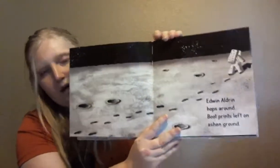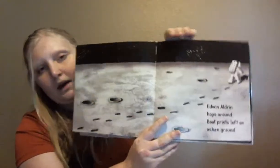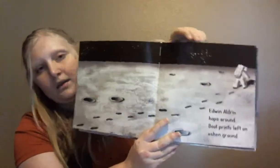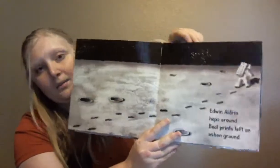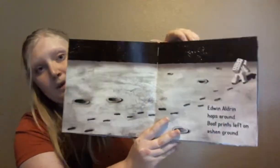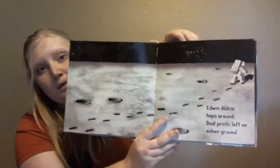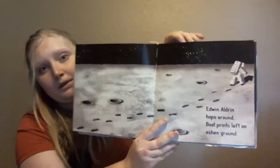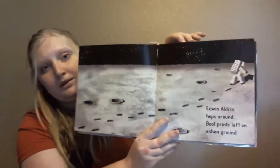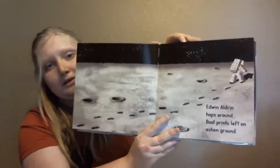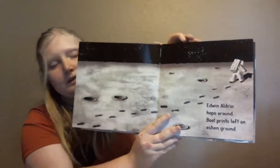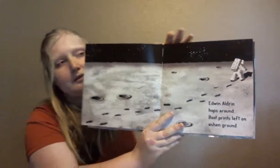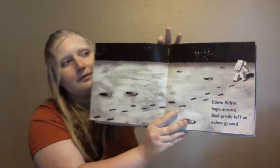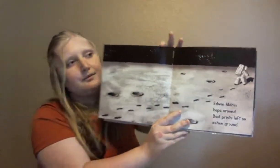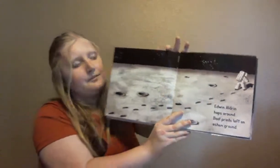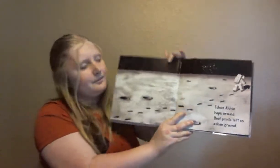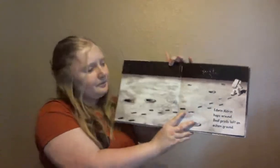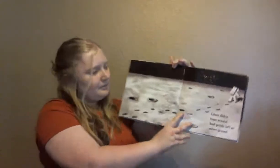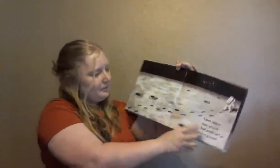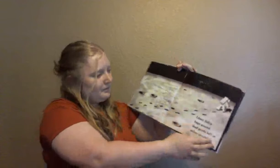the moon.